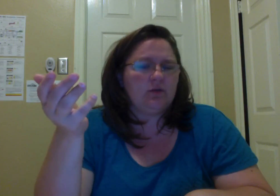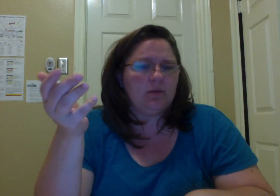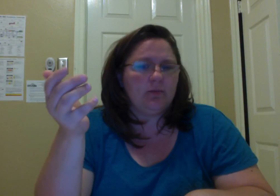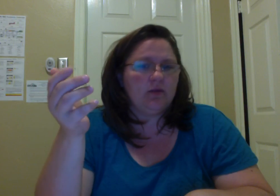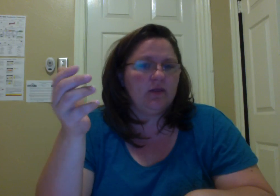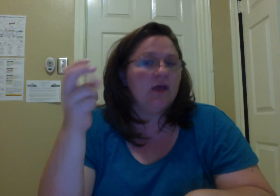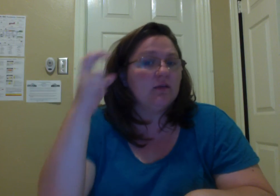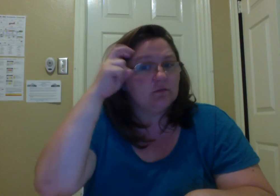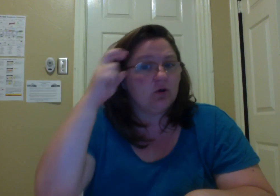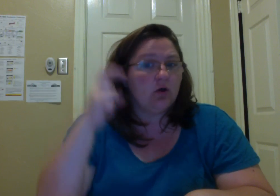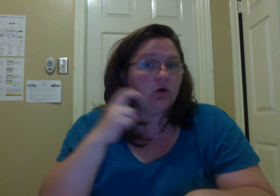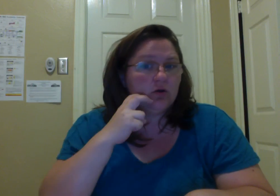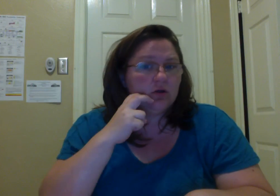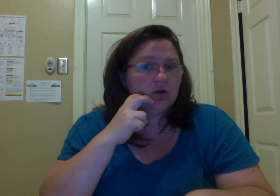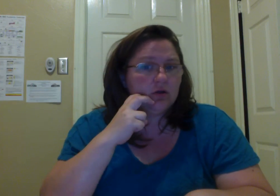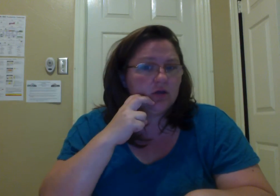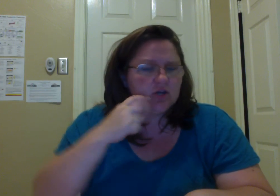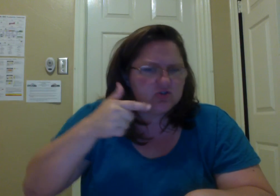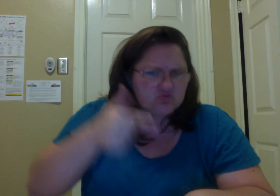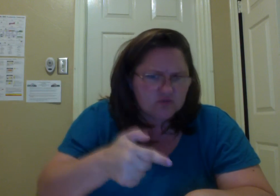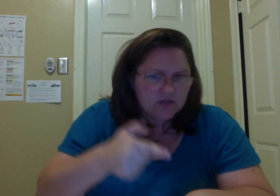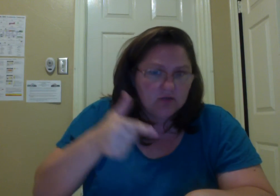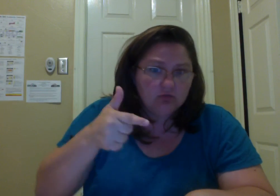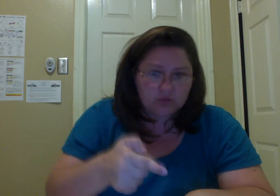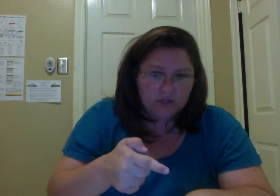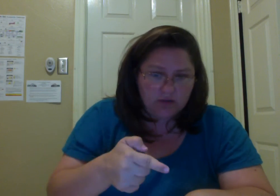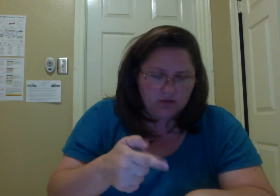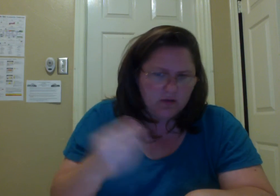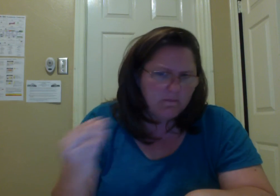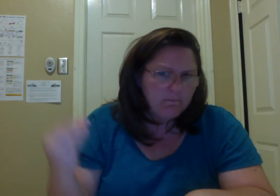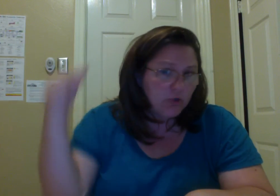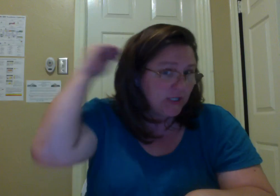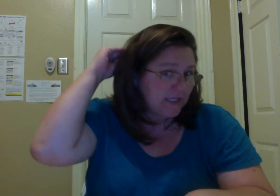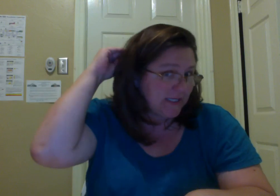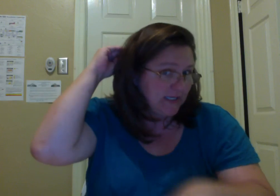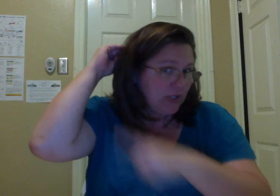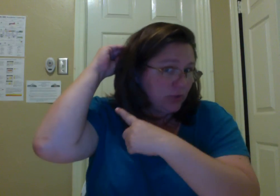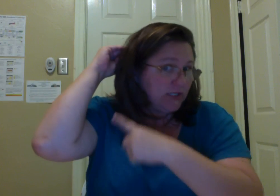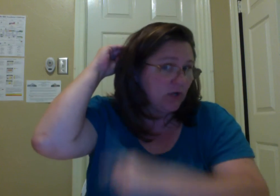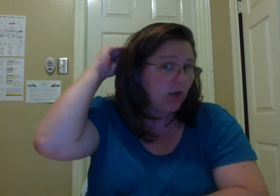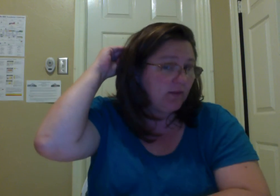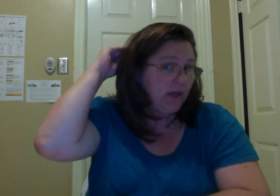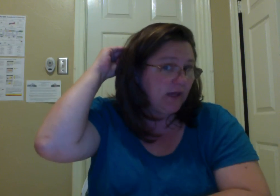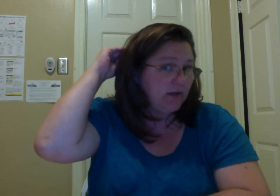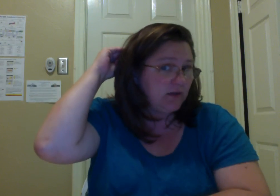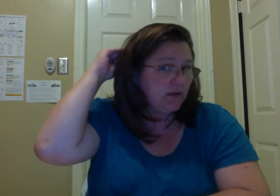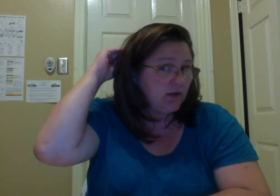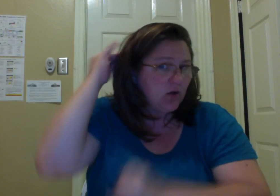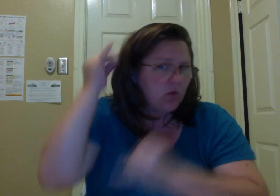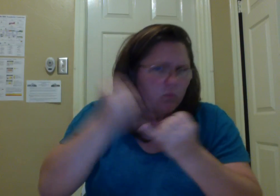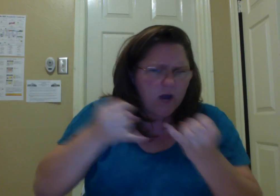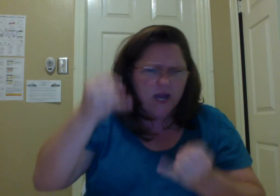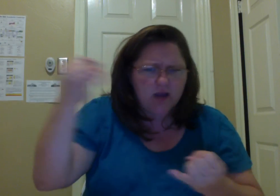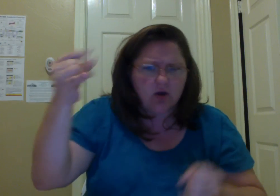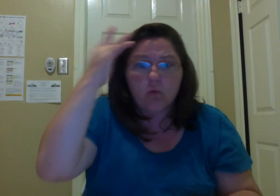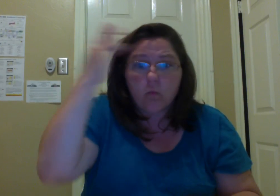up with, skull, drill, put in, and you put it in on the head, wire,